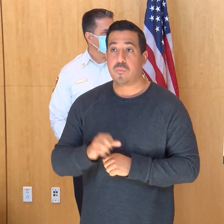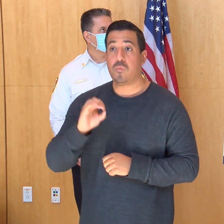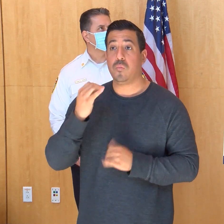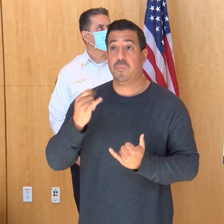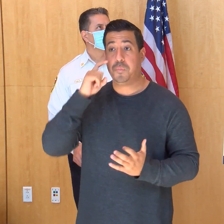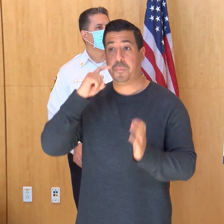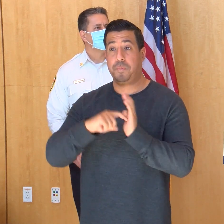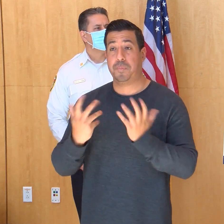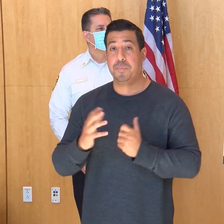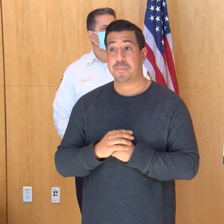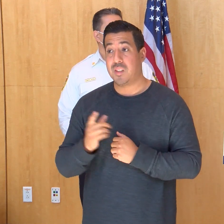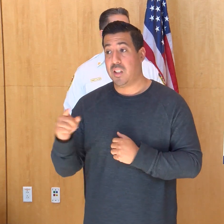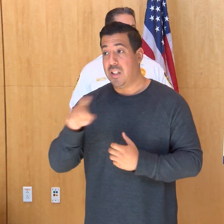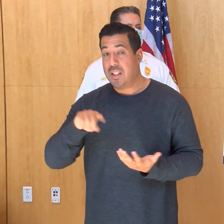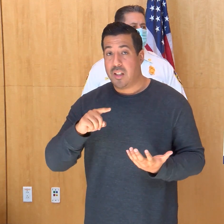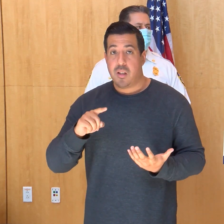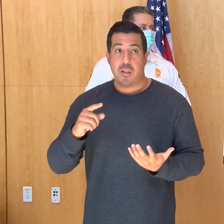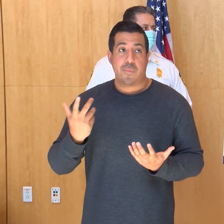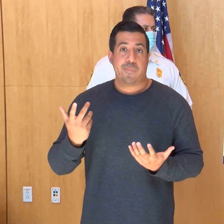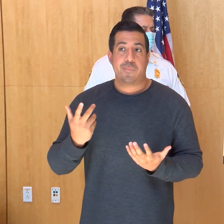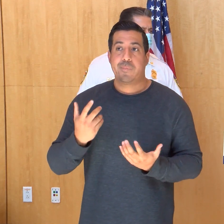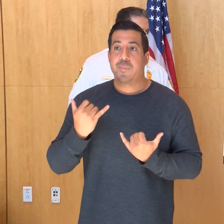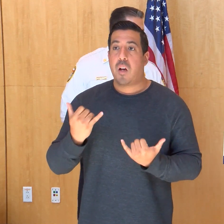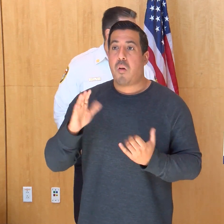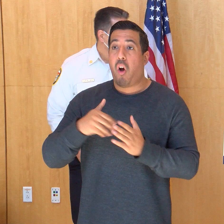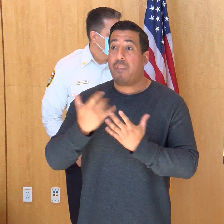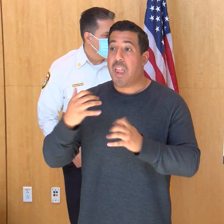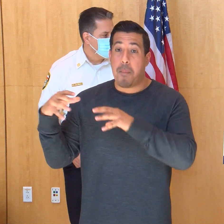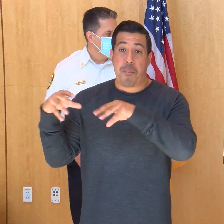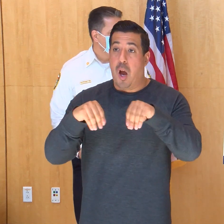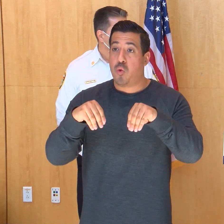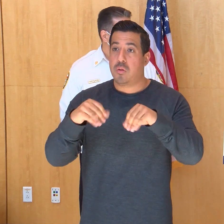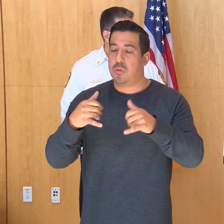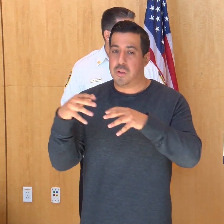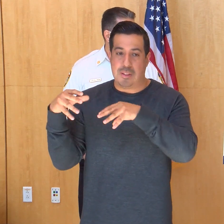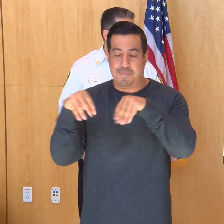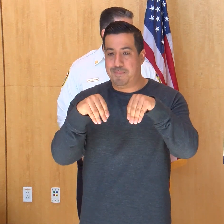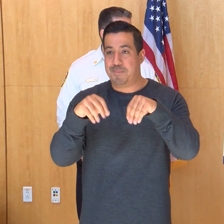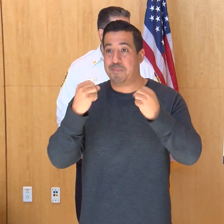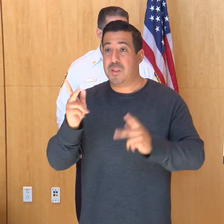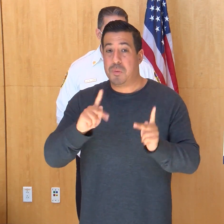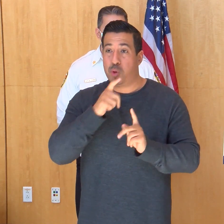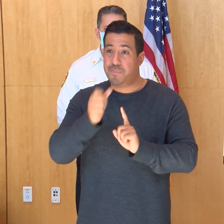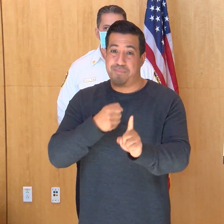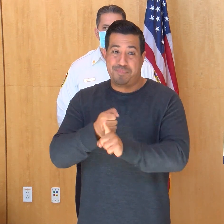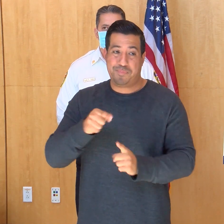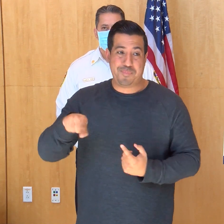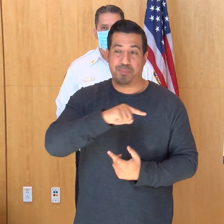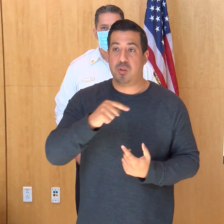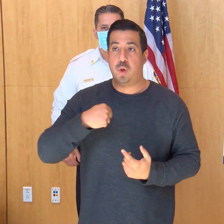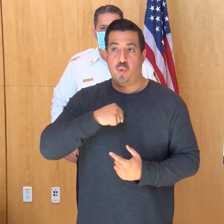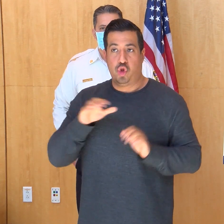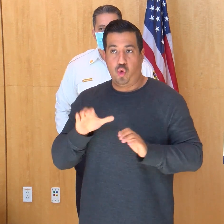that because of the power being out and the number of people being affected, we're doing